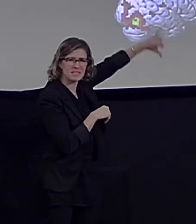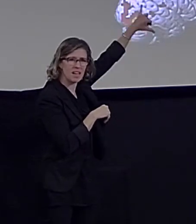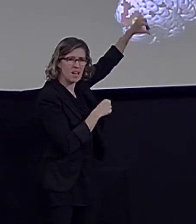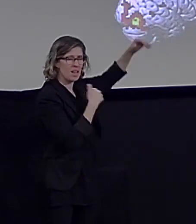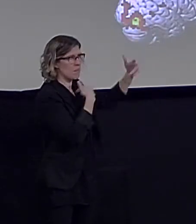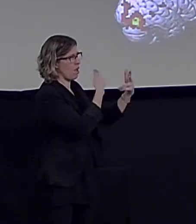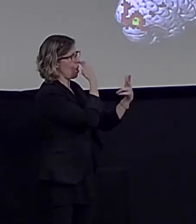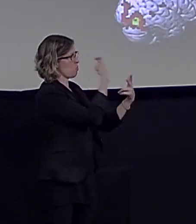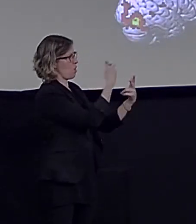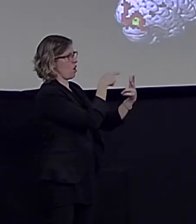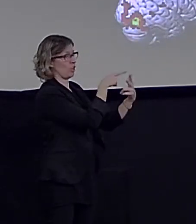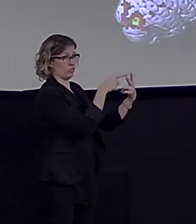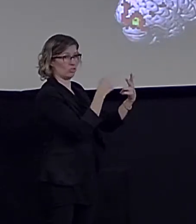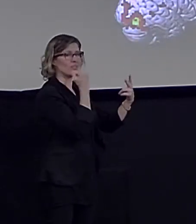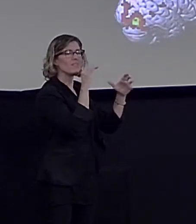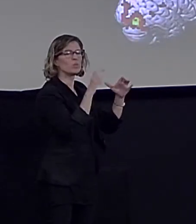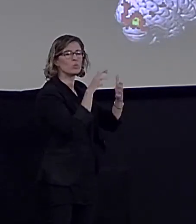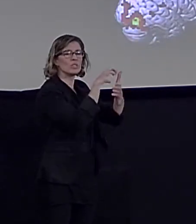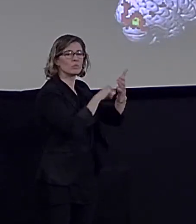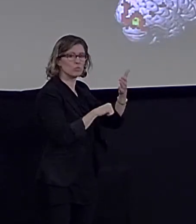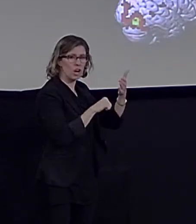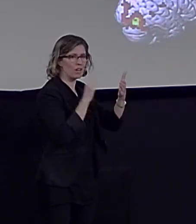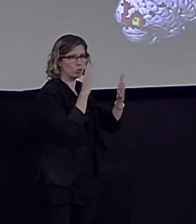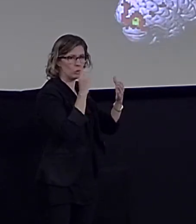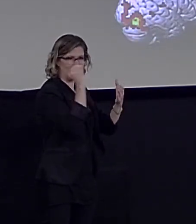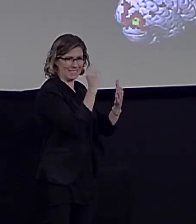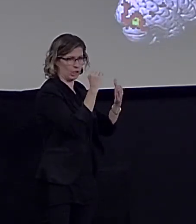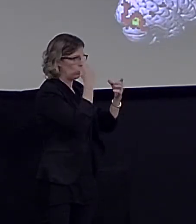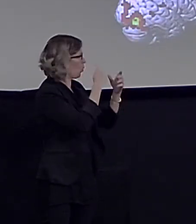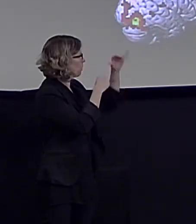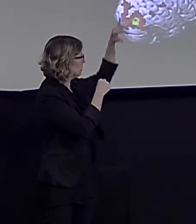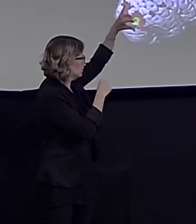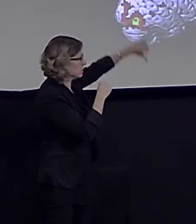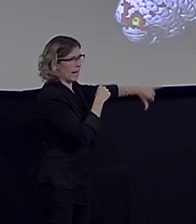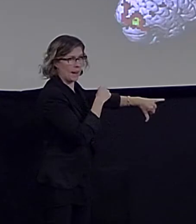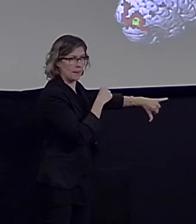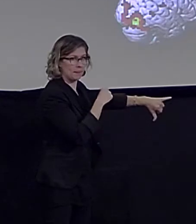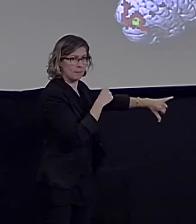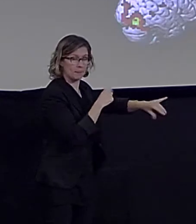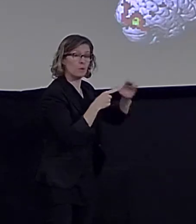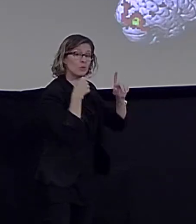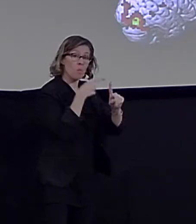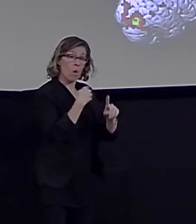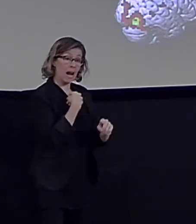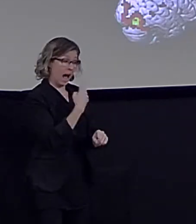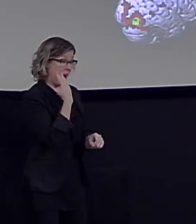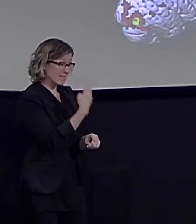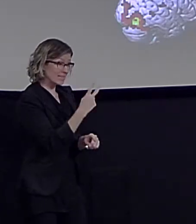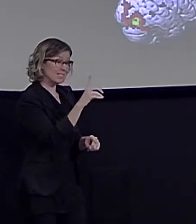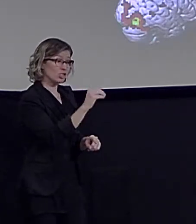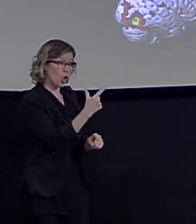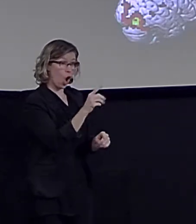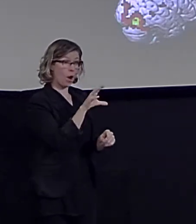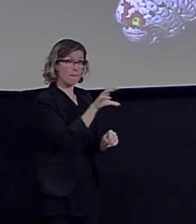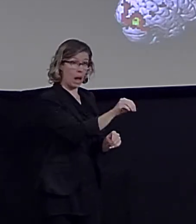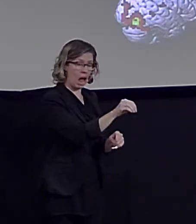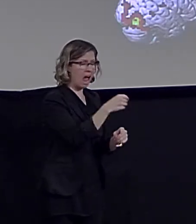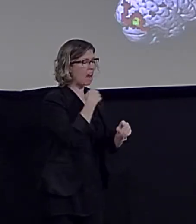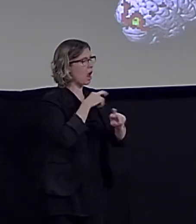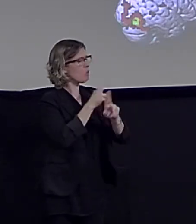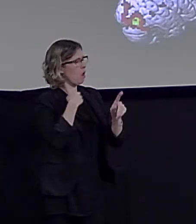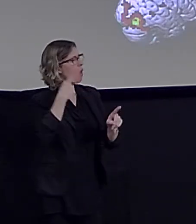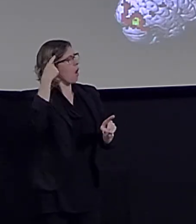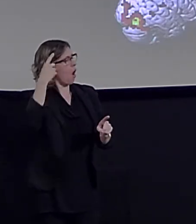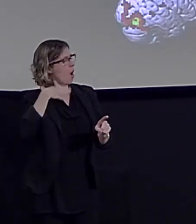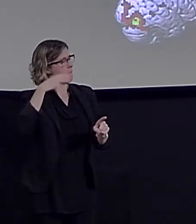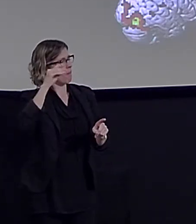If I do subtraction, the here will be 0. So when I see a dog biting, I map it on my